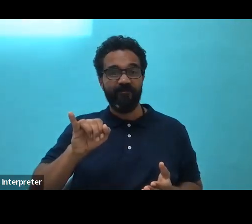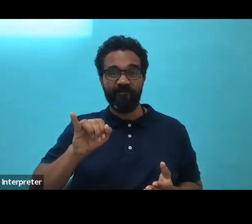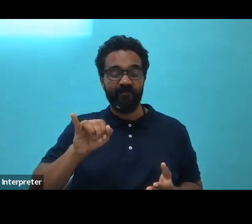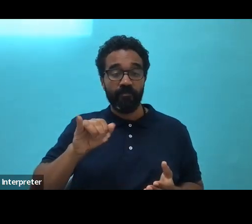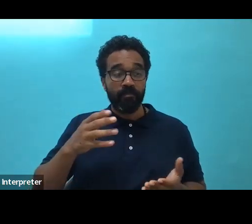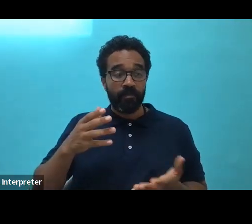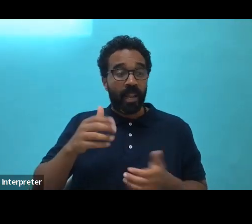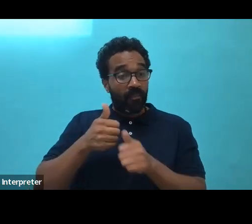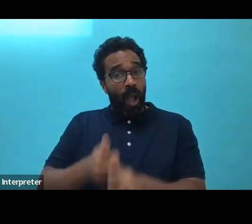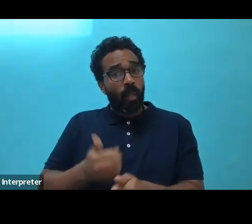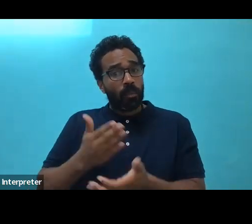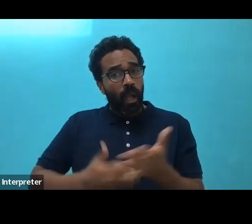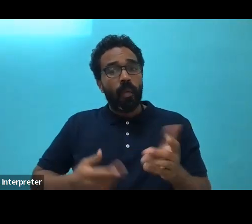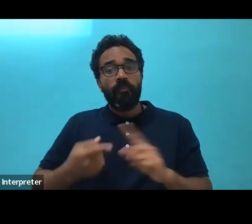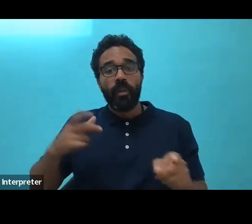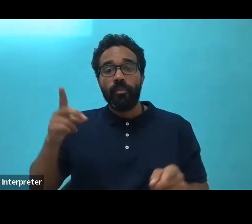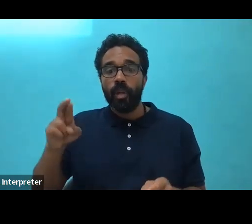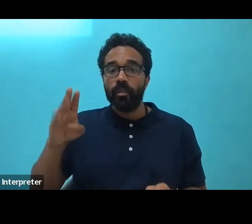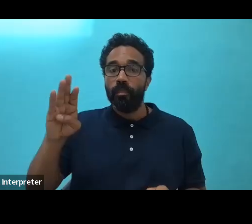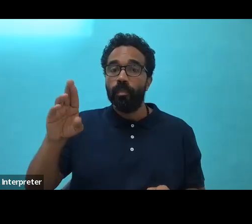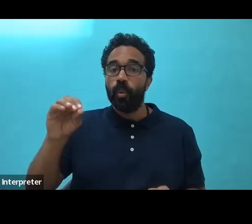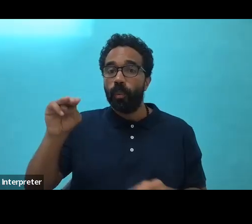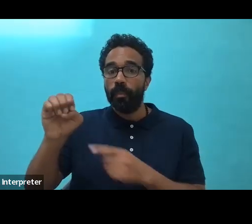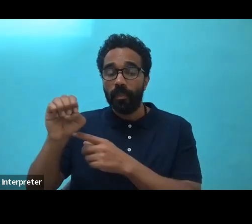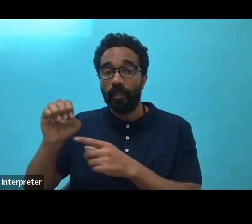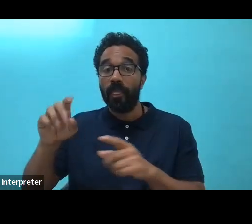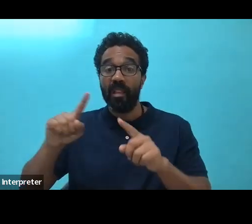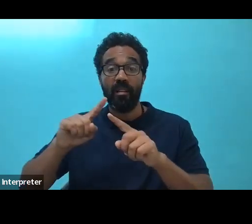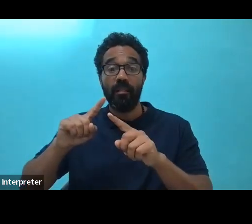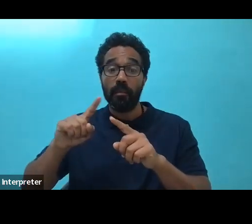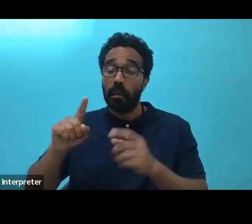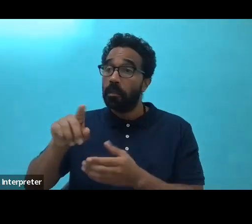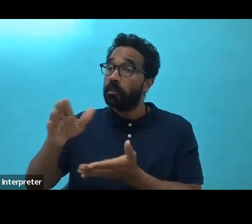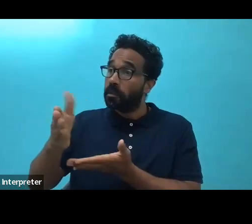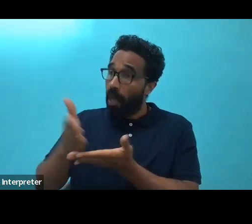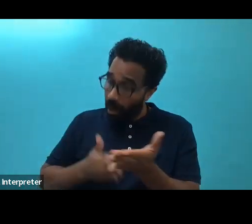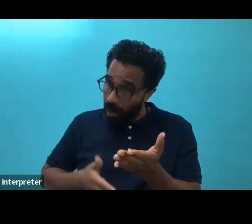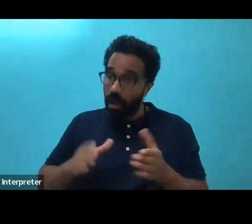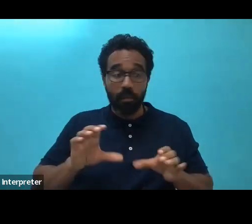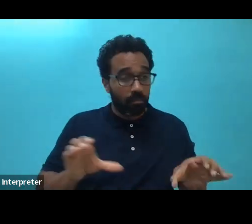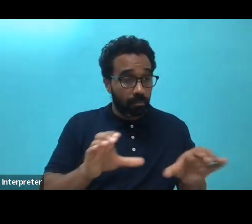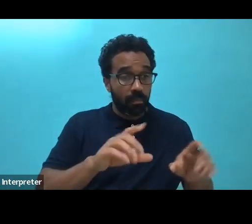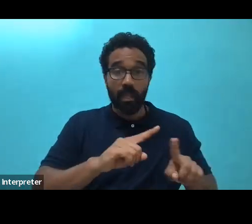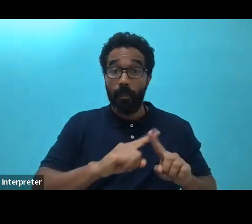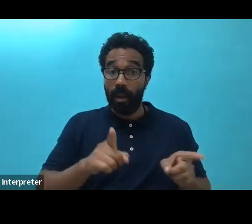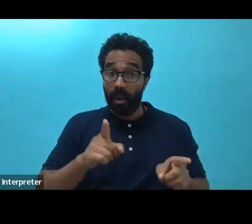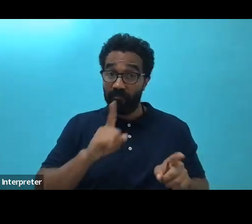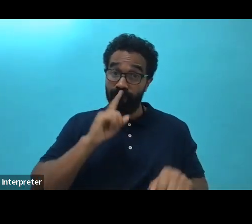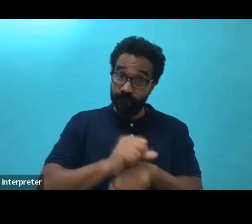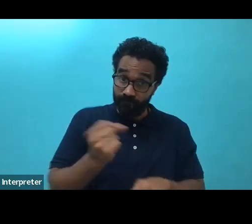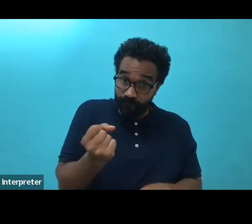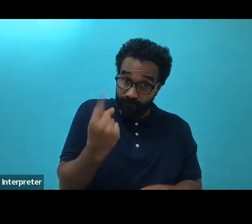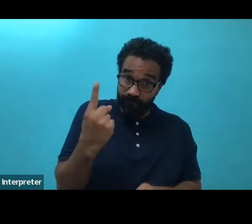about, but I don't think we had the real baseline understanding. So we started to